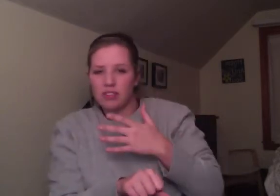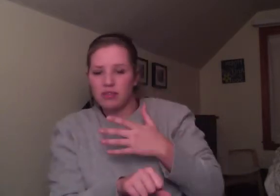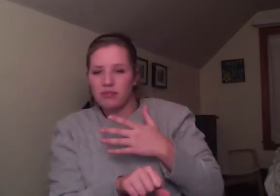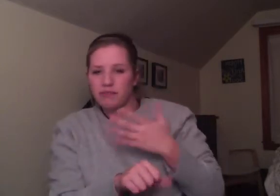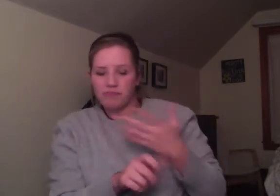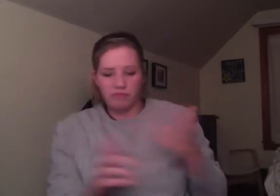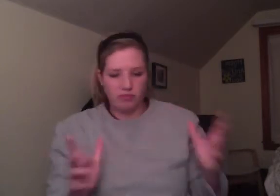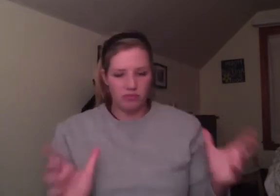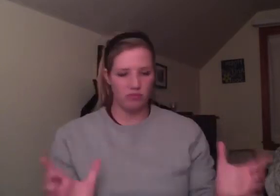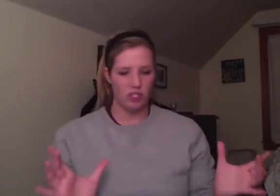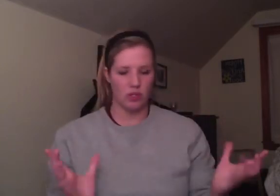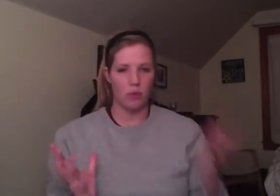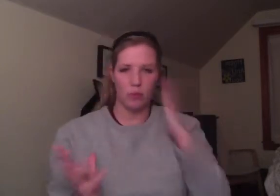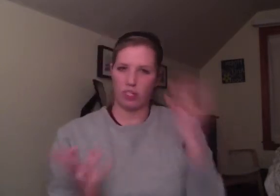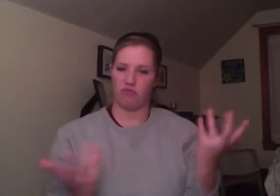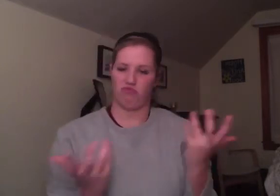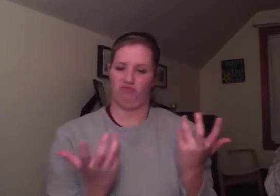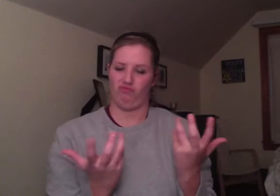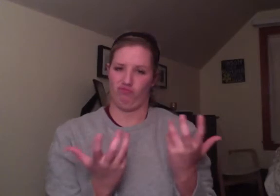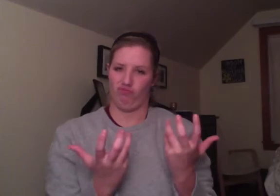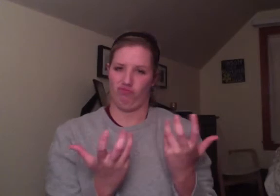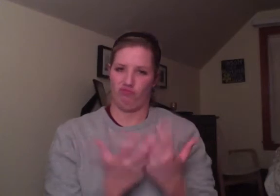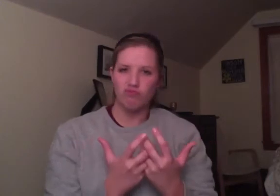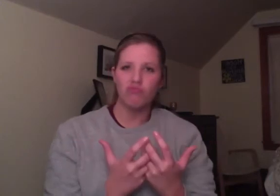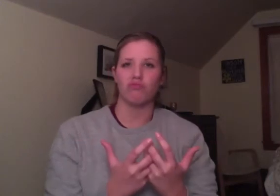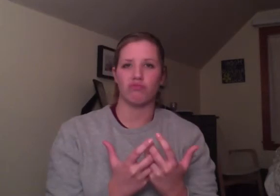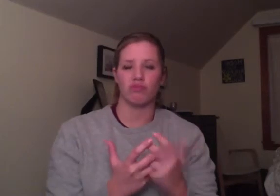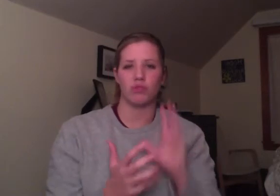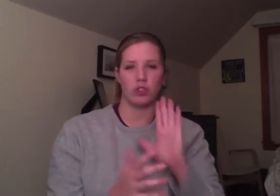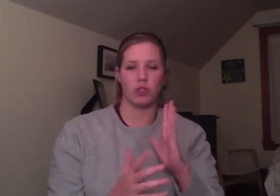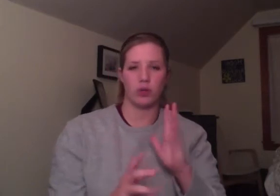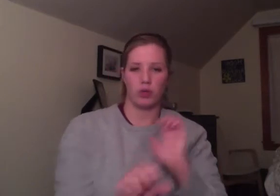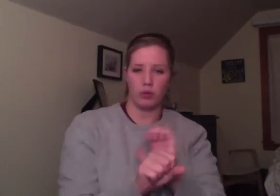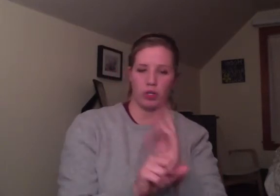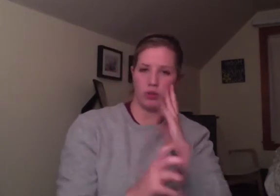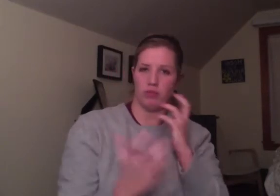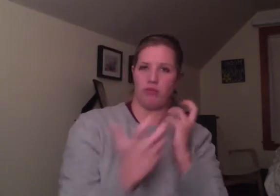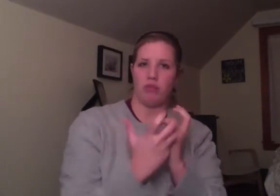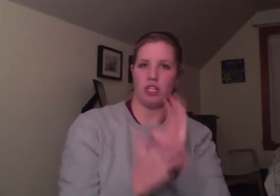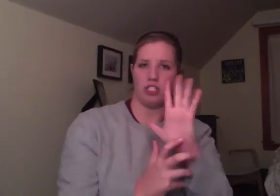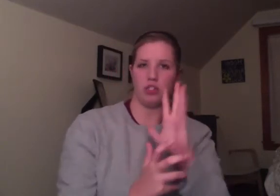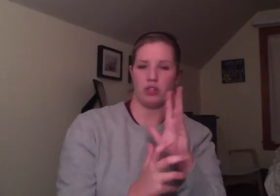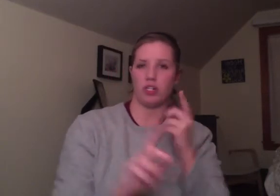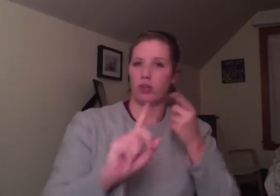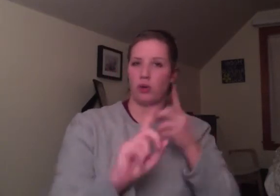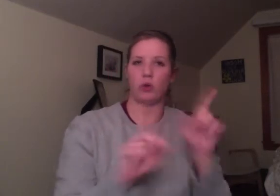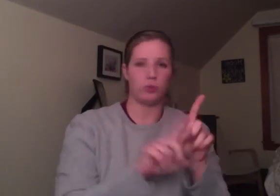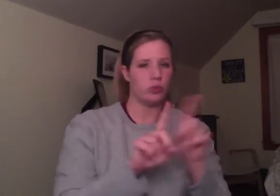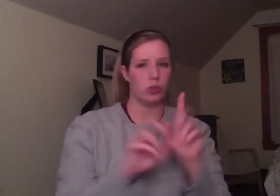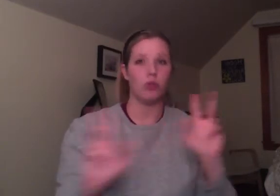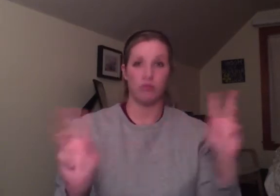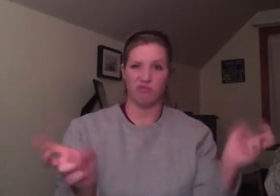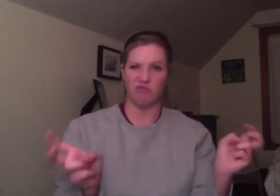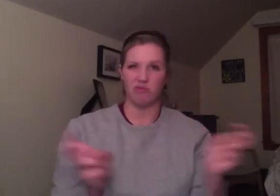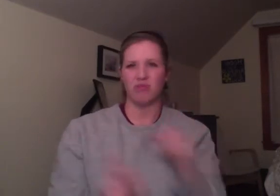will match your taste, and your work will match your ambitions. So I really wish that I had heard that back then when I was going through that time of not